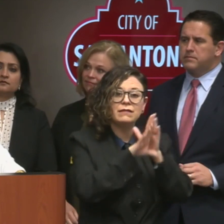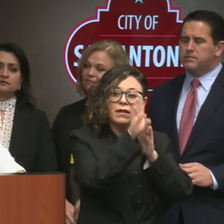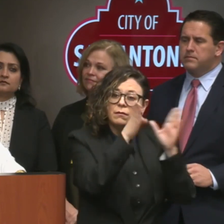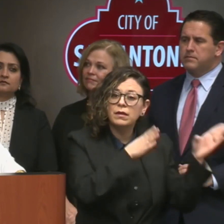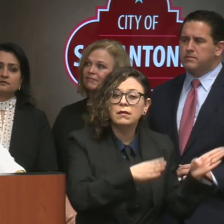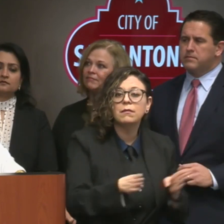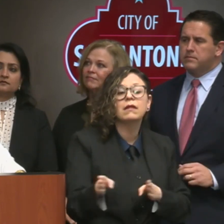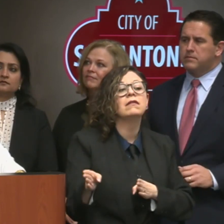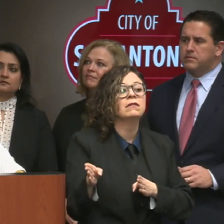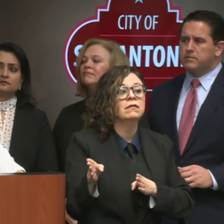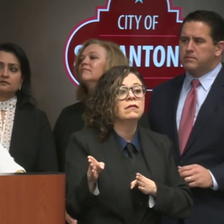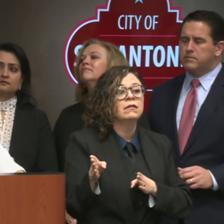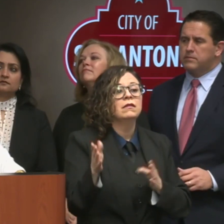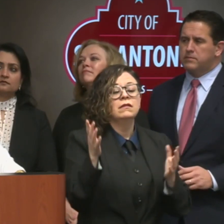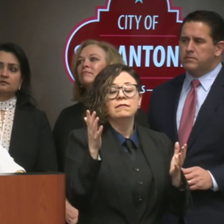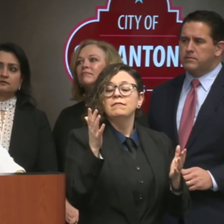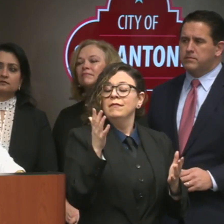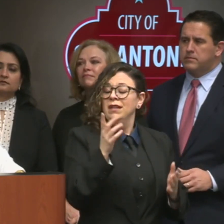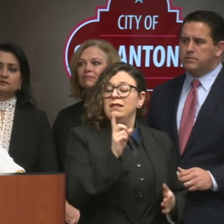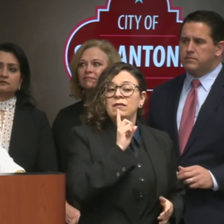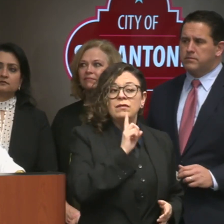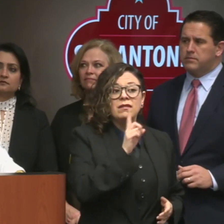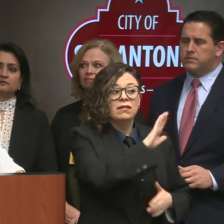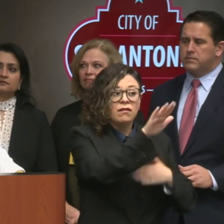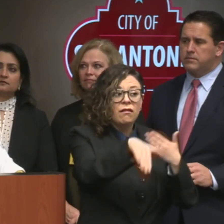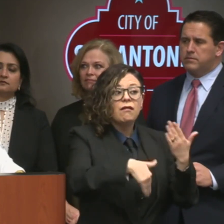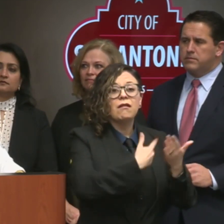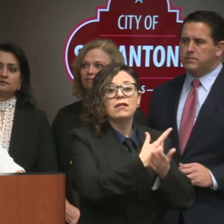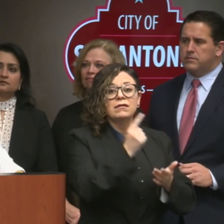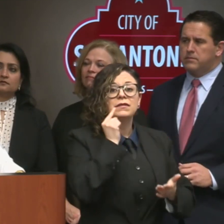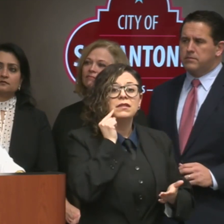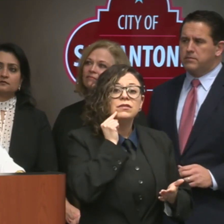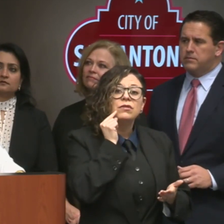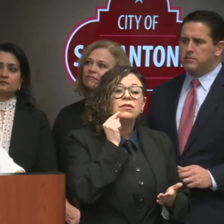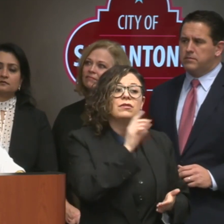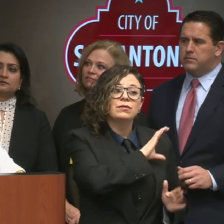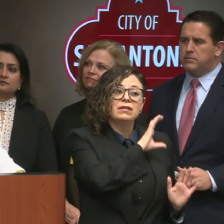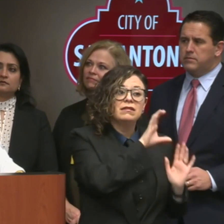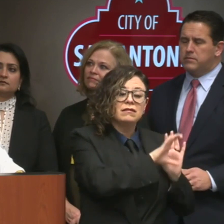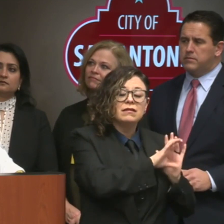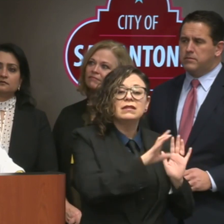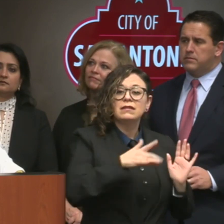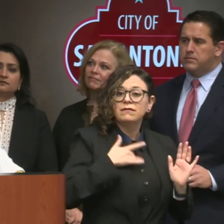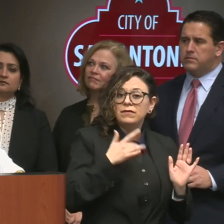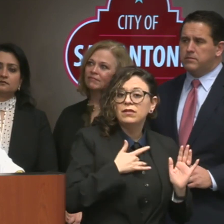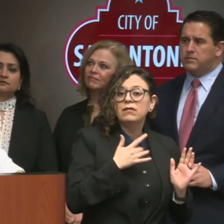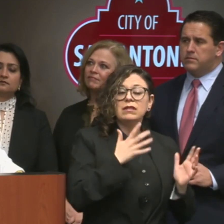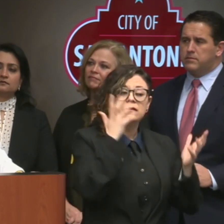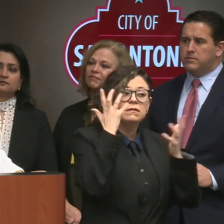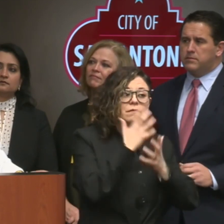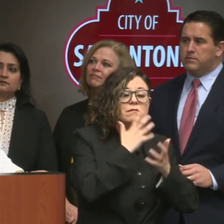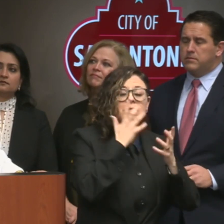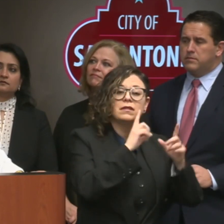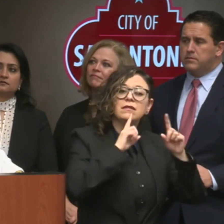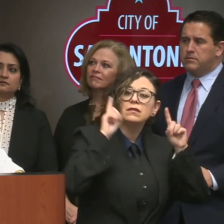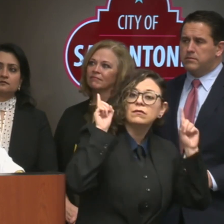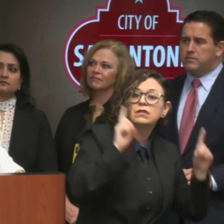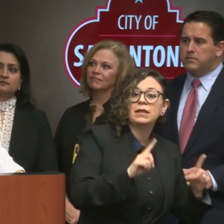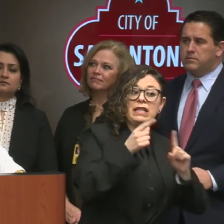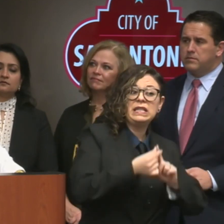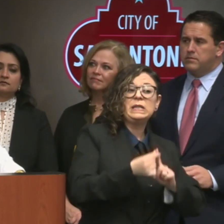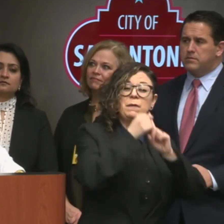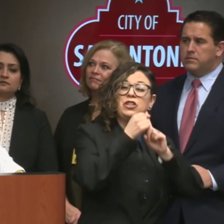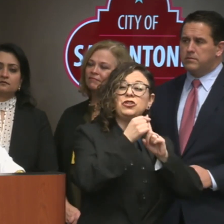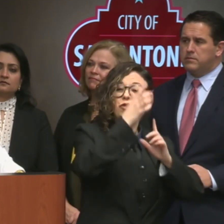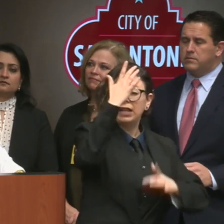forth. So I can assure the citizens of the city of San Antonio that this is a special infectious disease response ambulance.